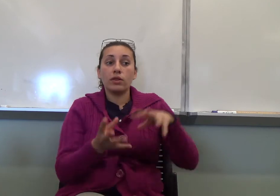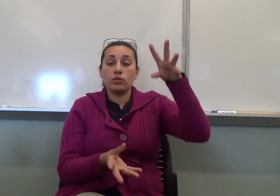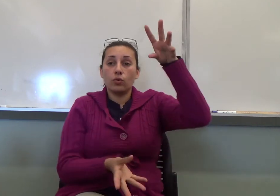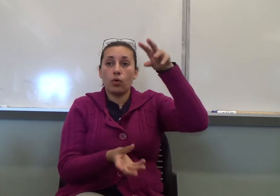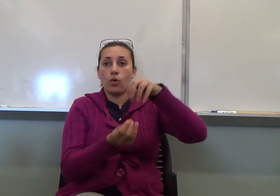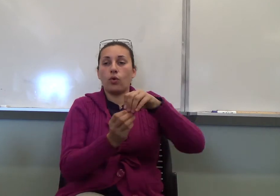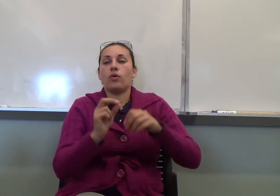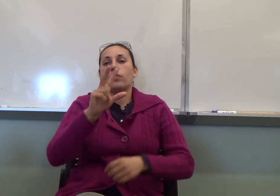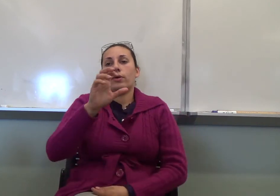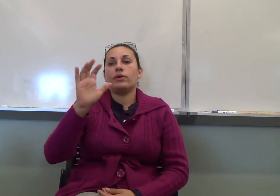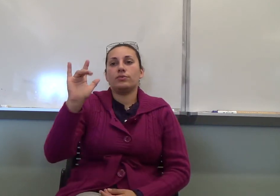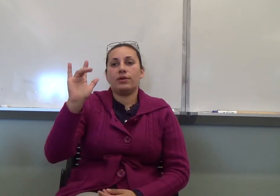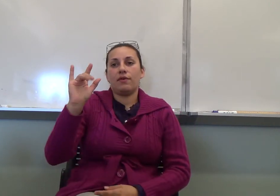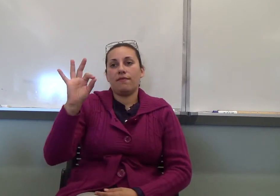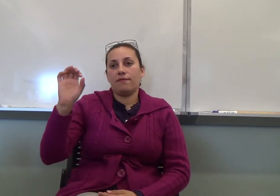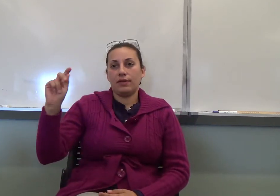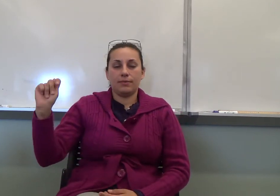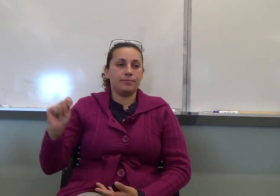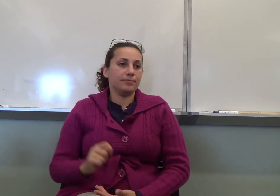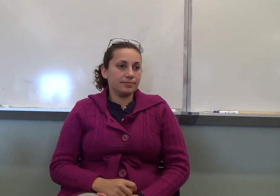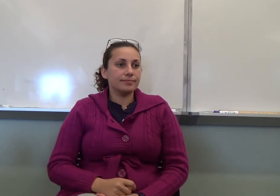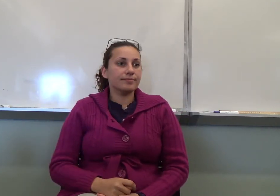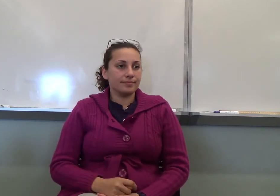the actual distance between them, huh?